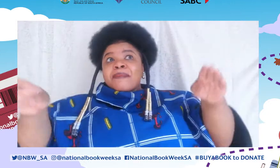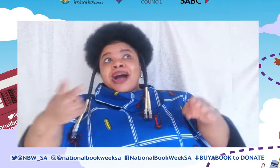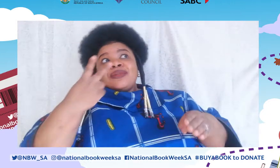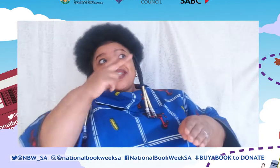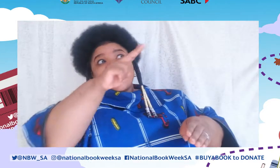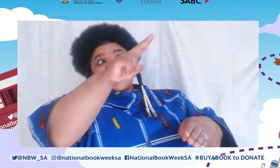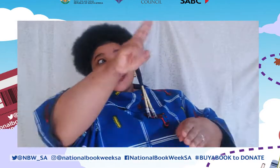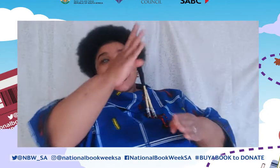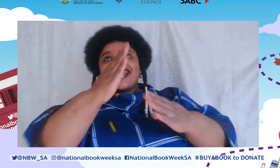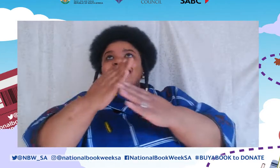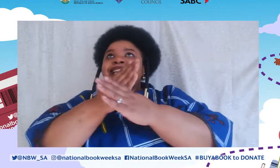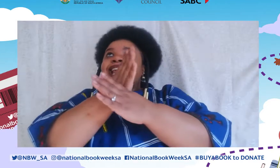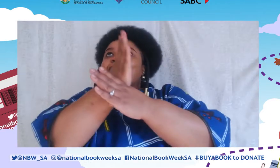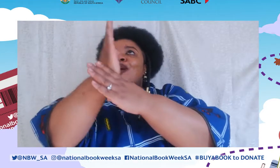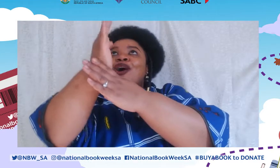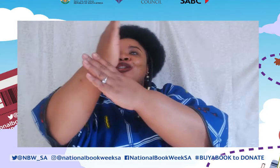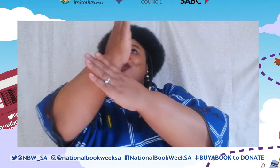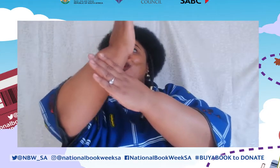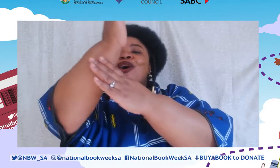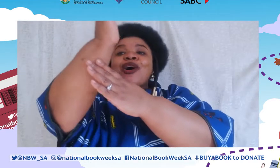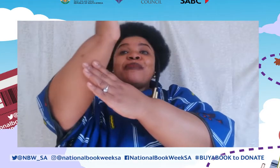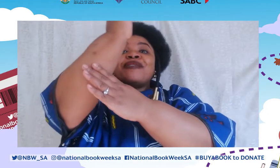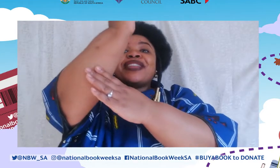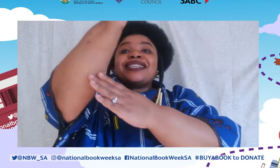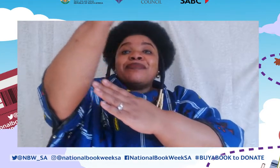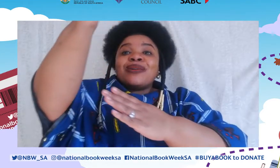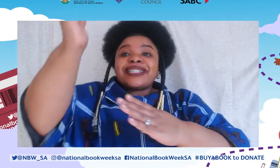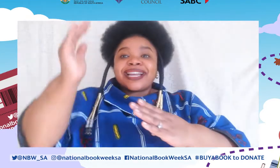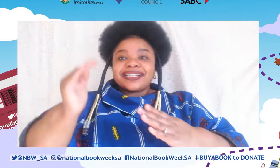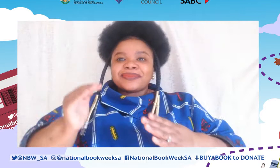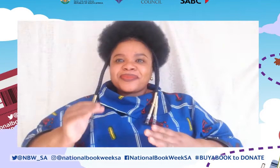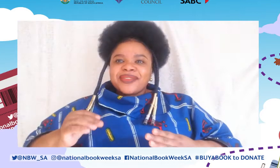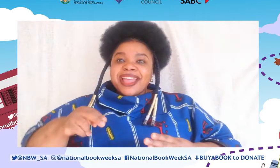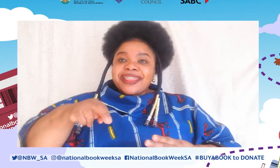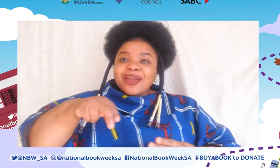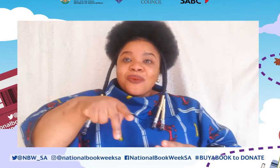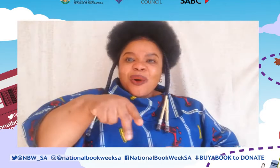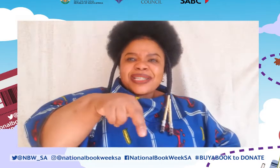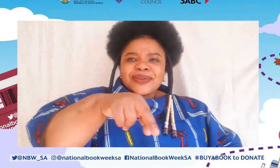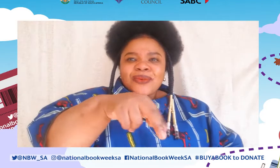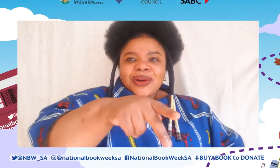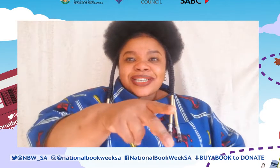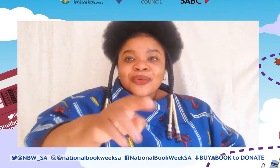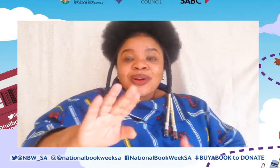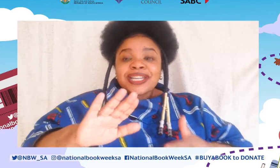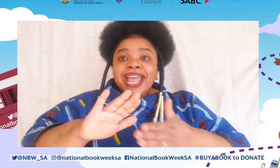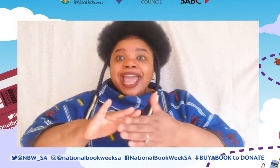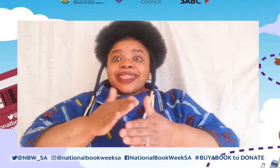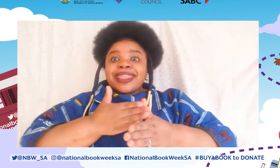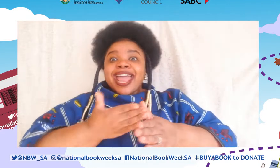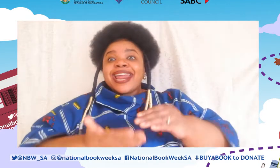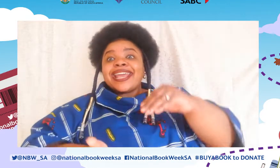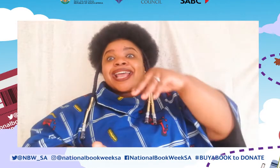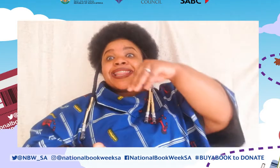a mountain, and they climbed on top of that mountain. They walked and walked and walked,